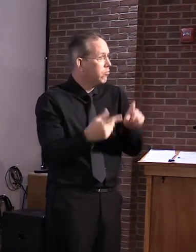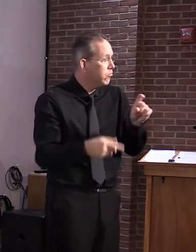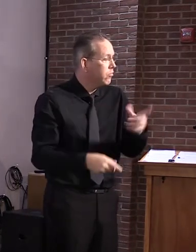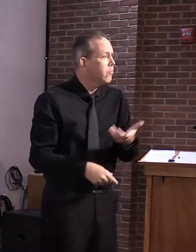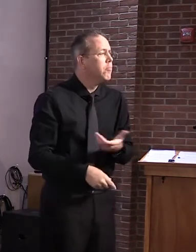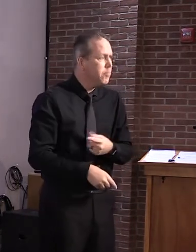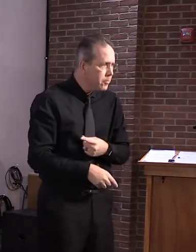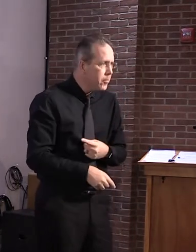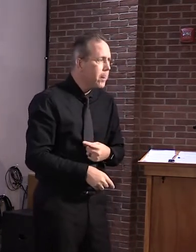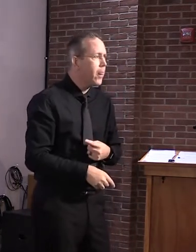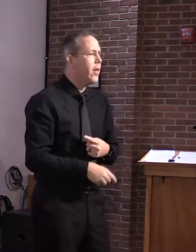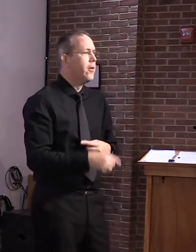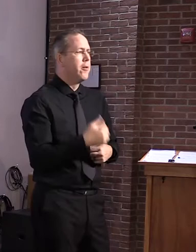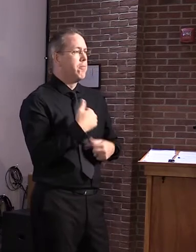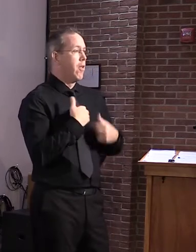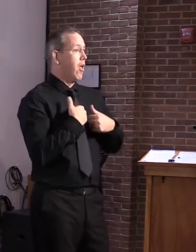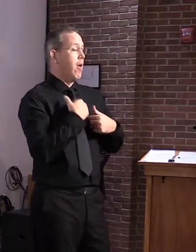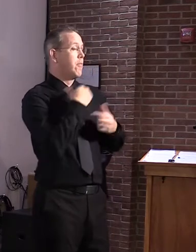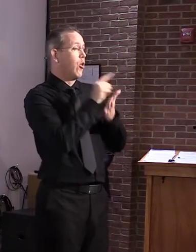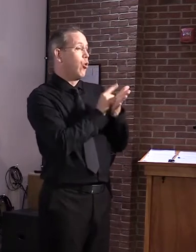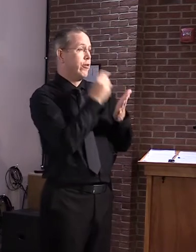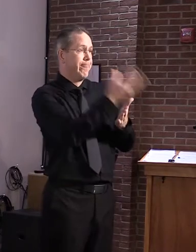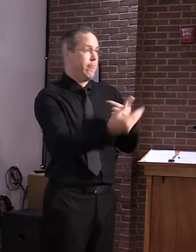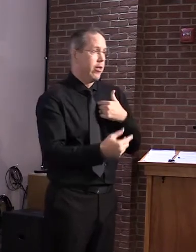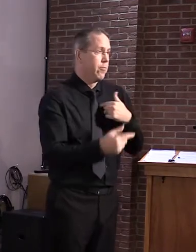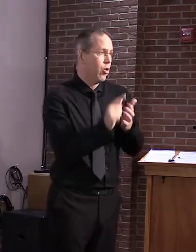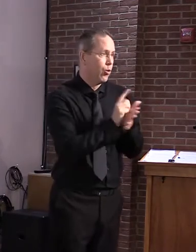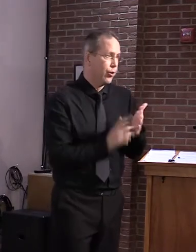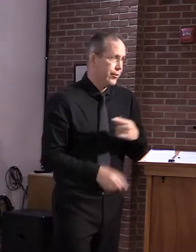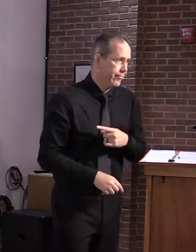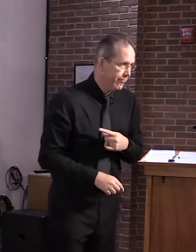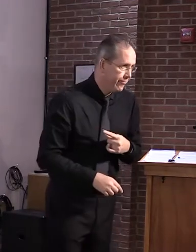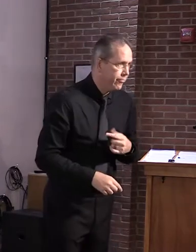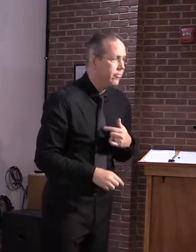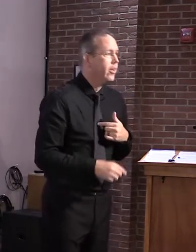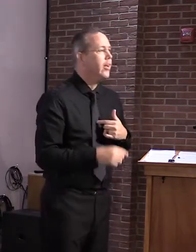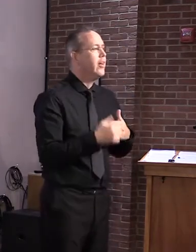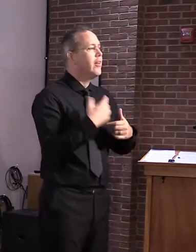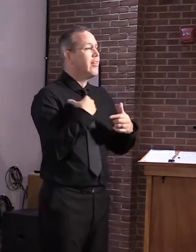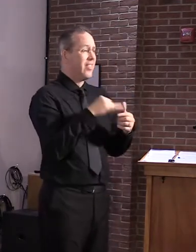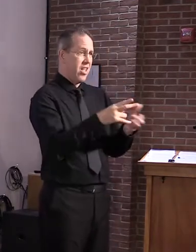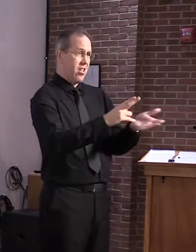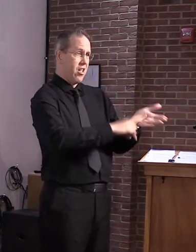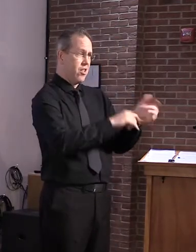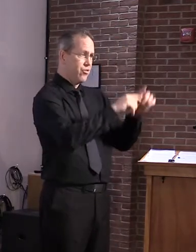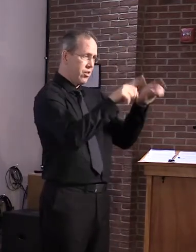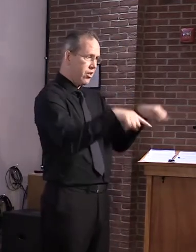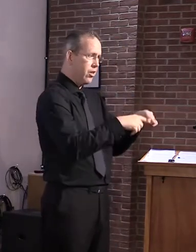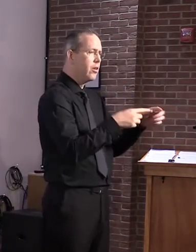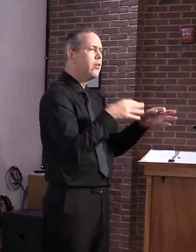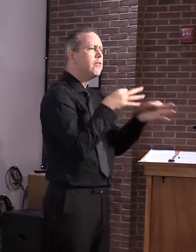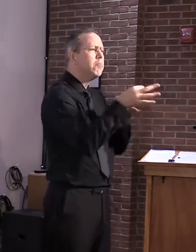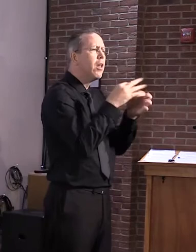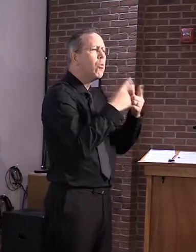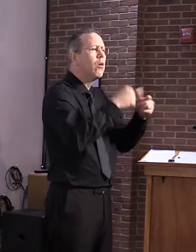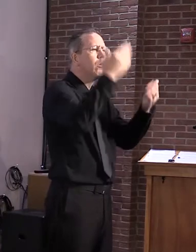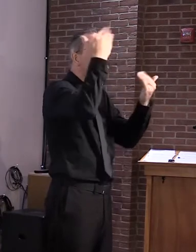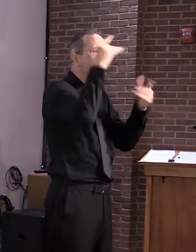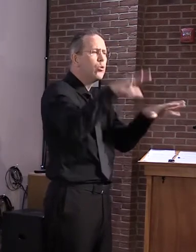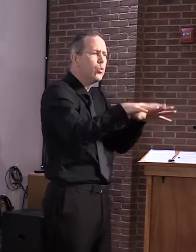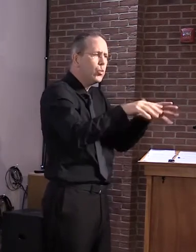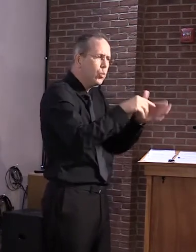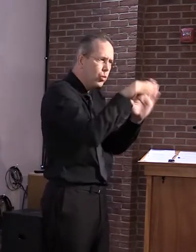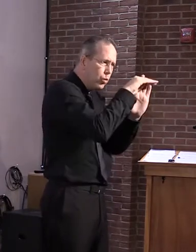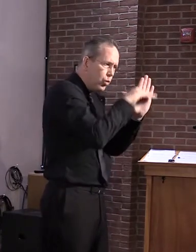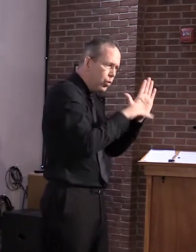is right. What does it look like? What are we expecting of them with their behavior? None of us thought about, to be quite